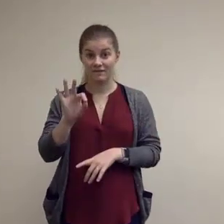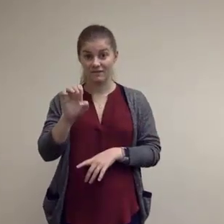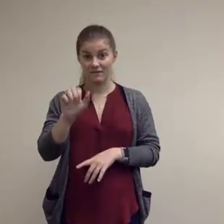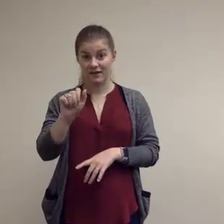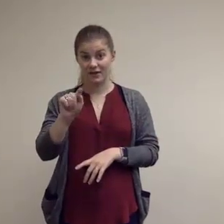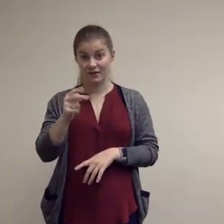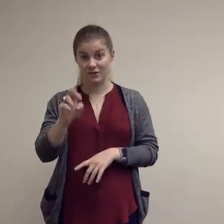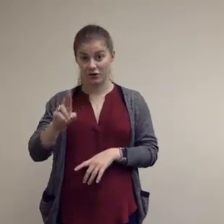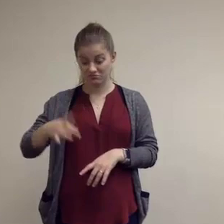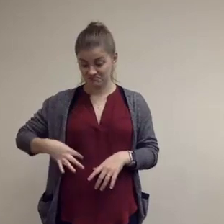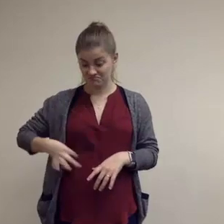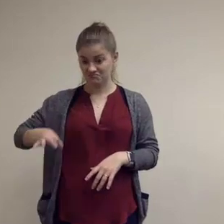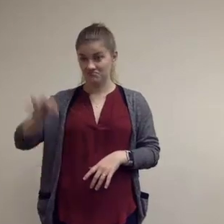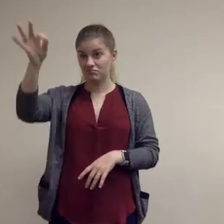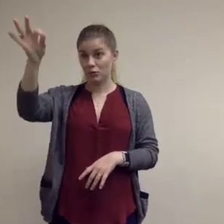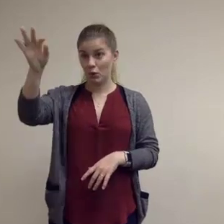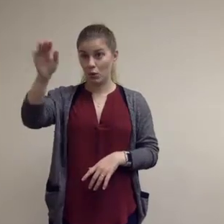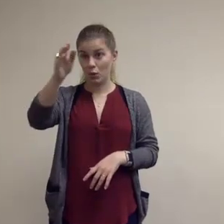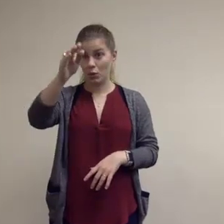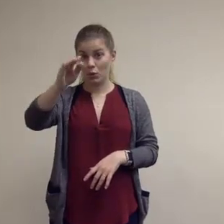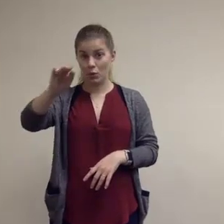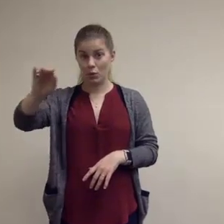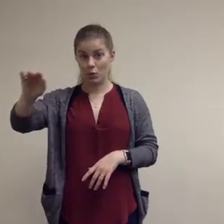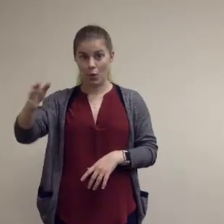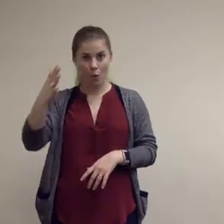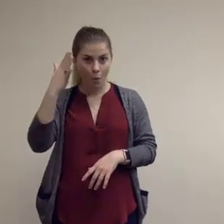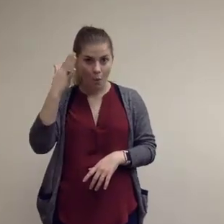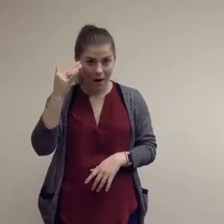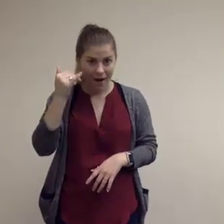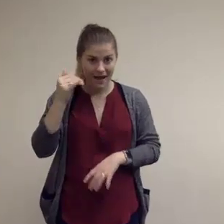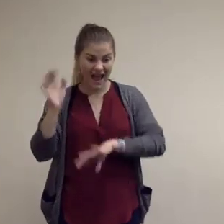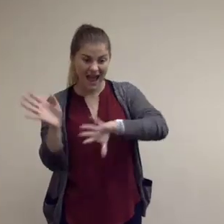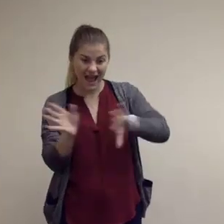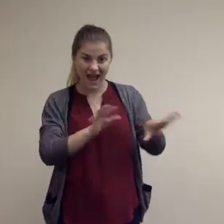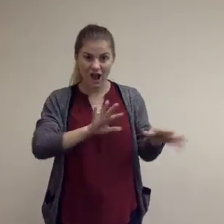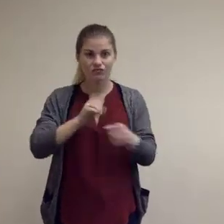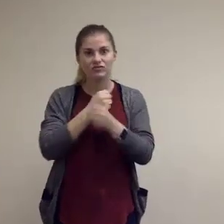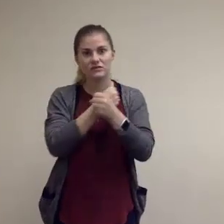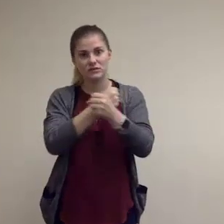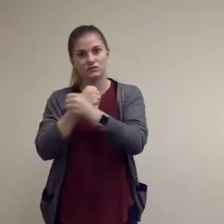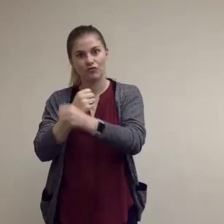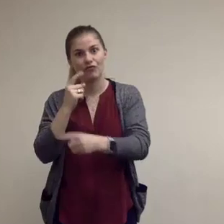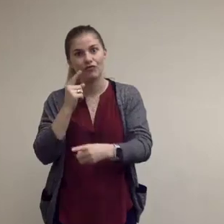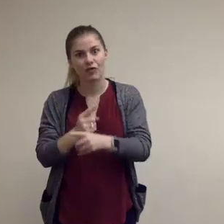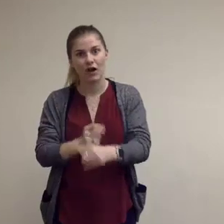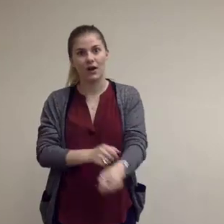Air resistance. Remember, it is trying to pass through the air. The air is pushing up on it, the molecules in the air.